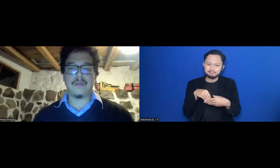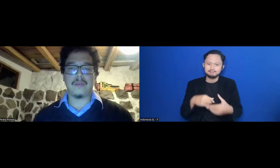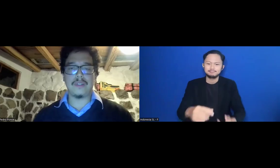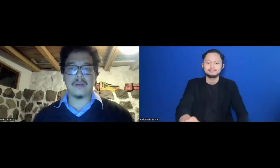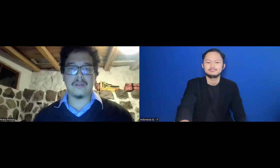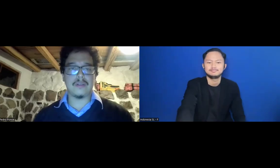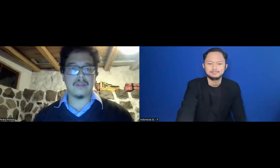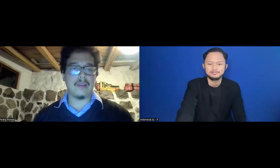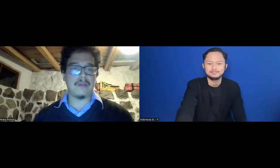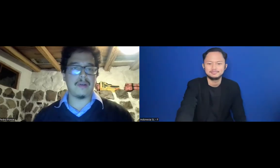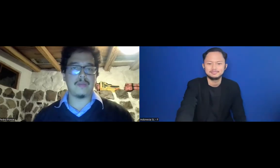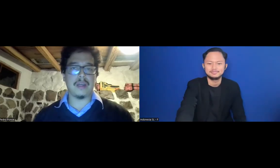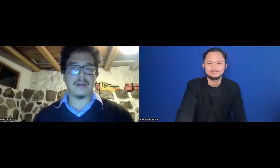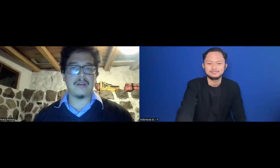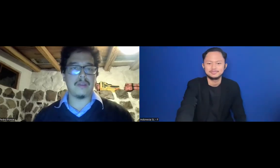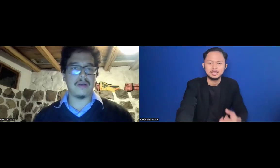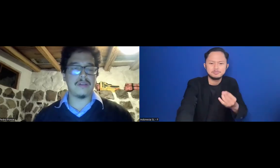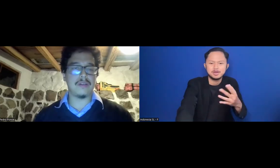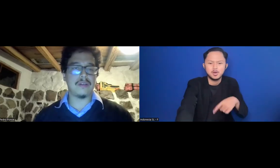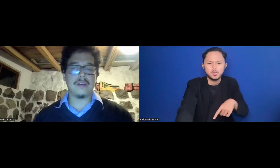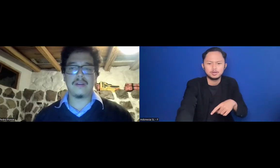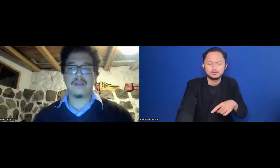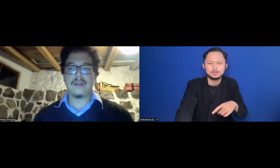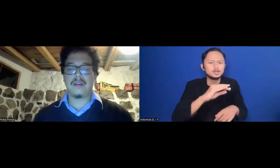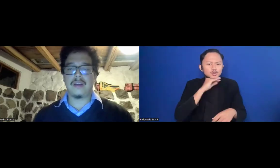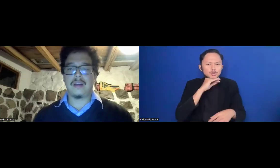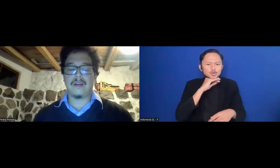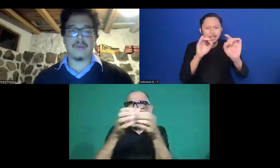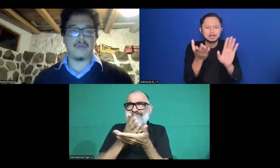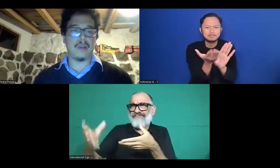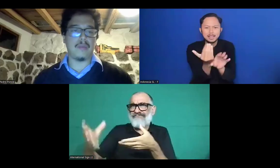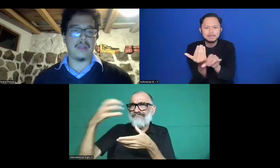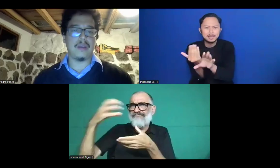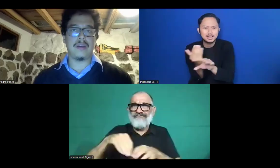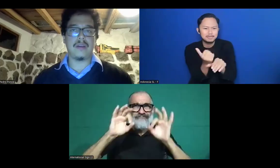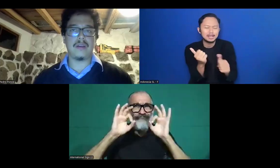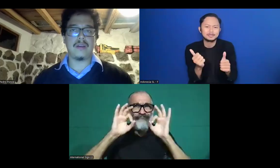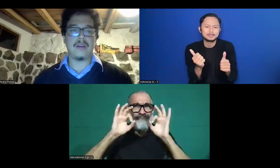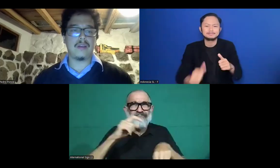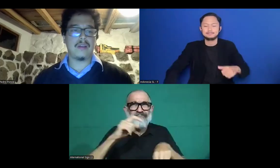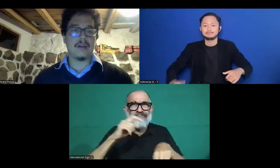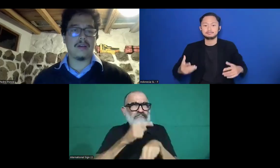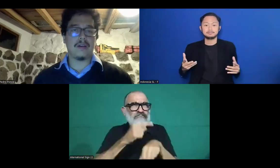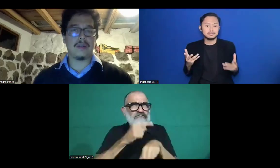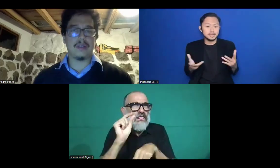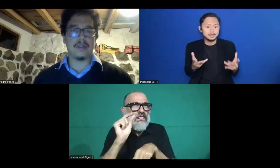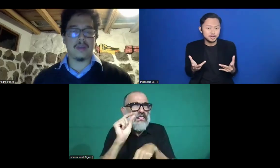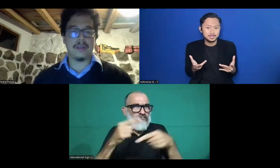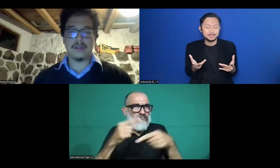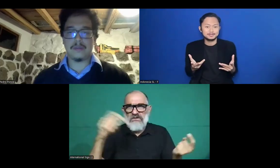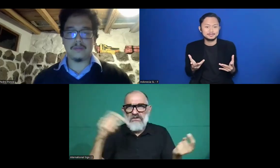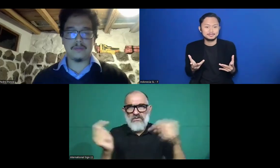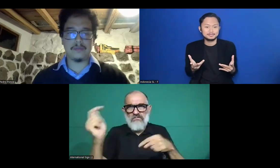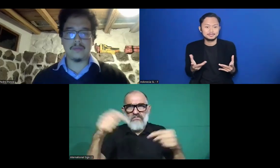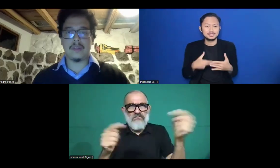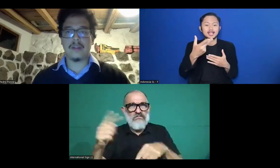for a few more seconds until everyone is back with us, and we will be closing the